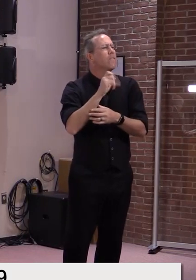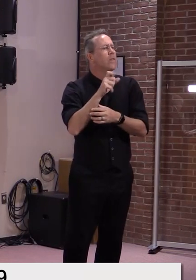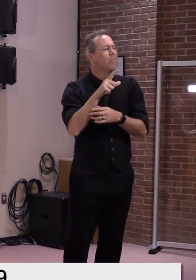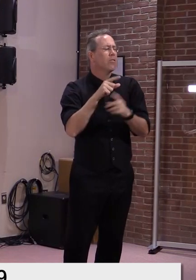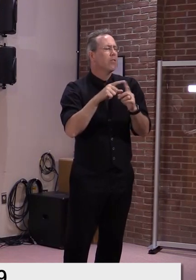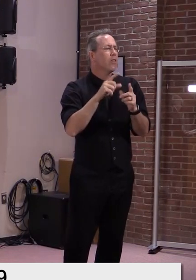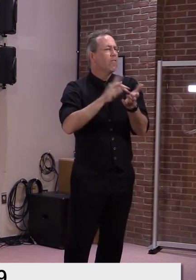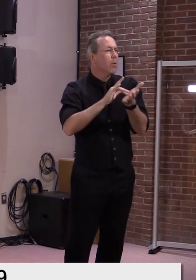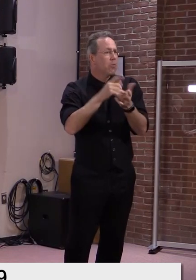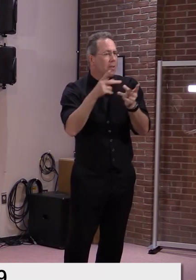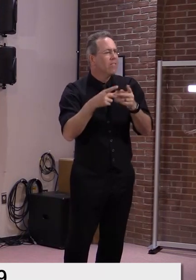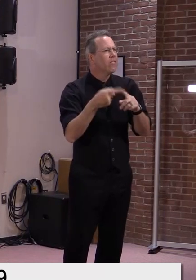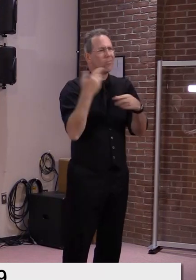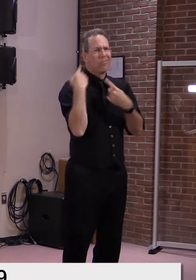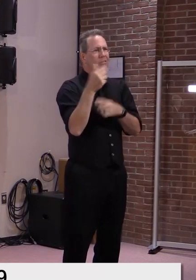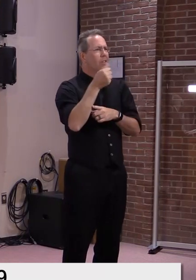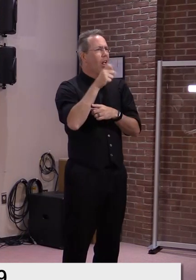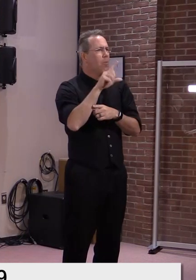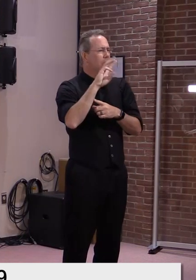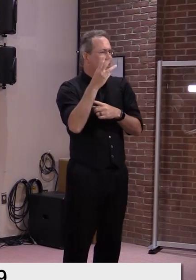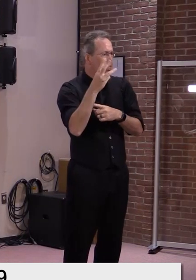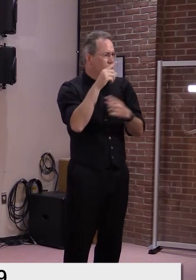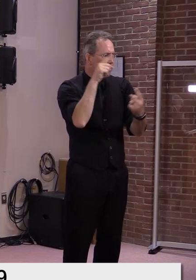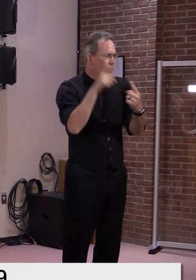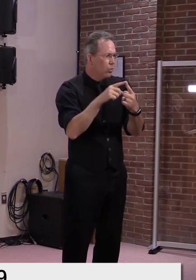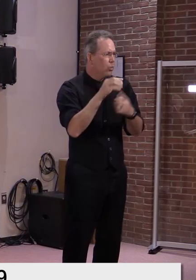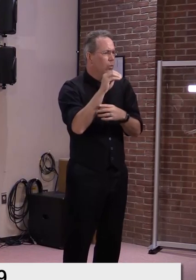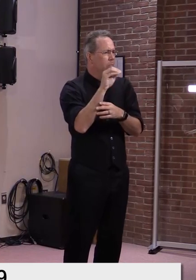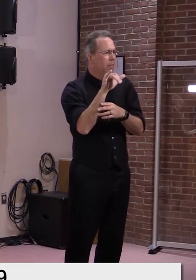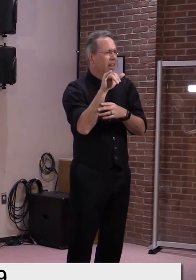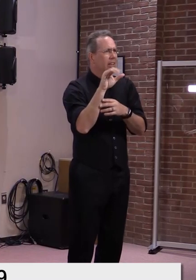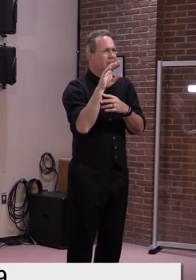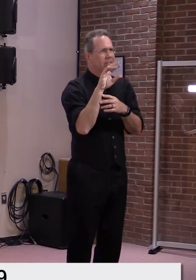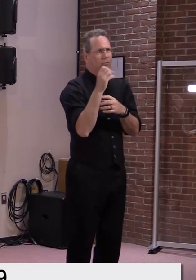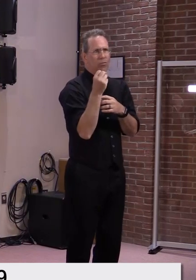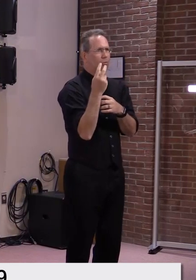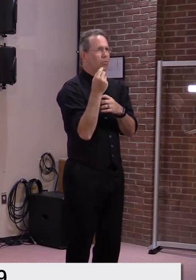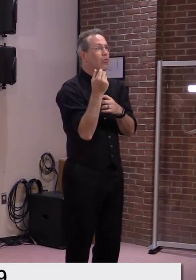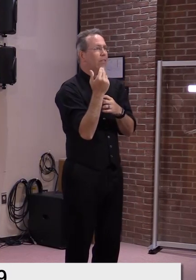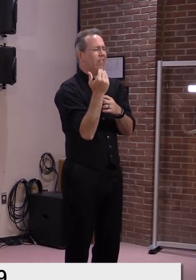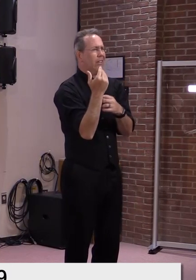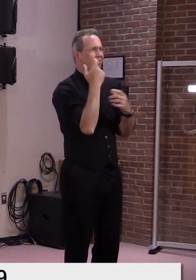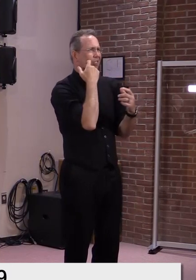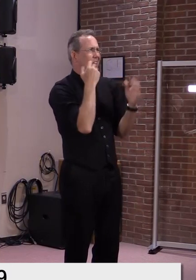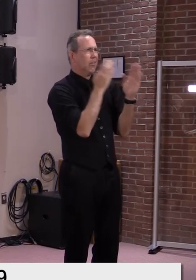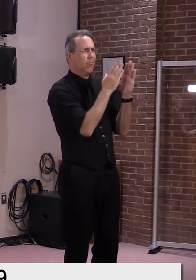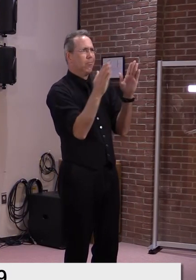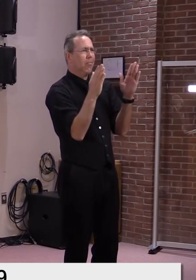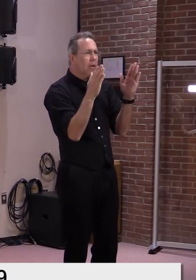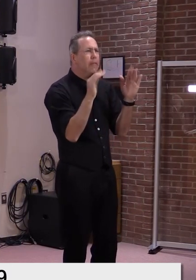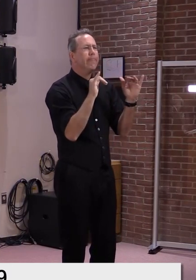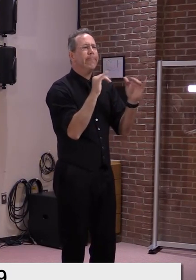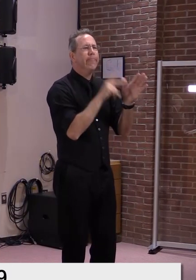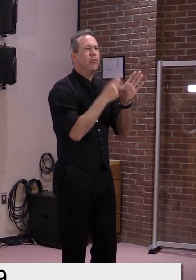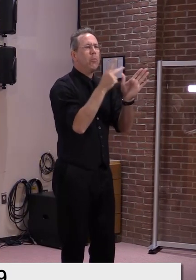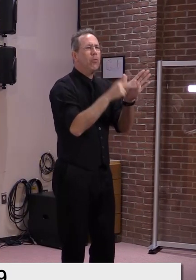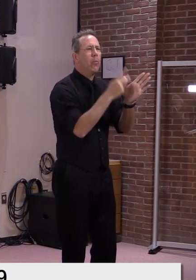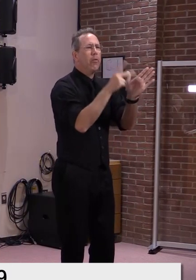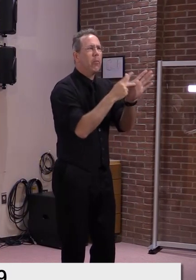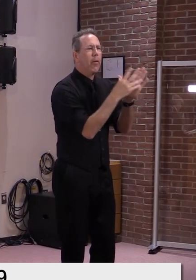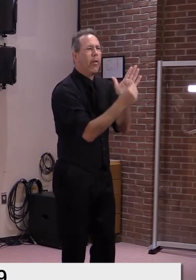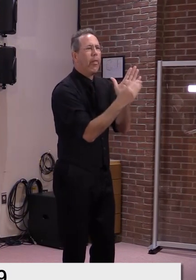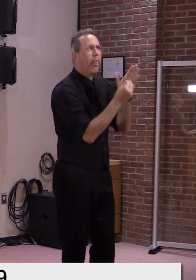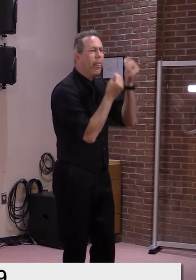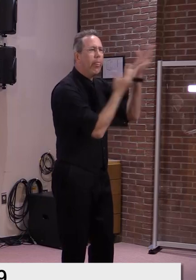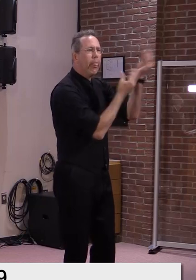22nd. We confirmed this late yesterday. We have corrected our reporting and asked the CDC to